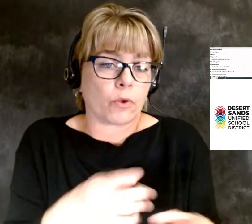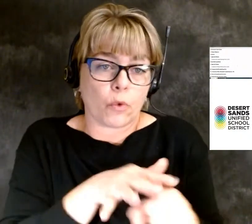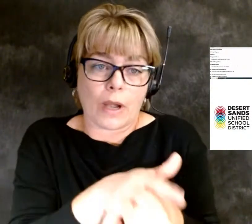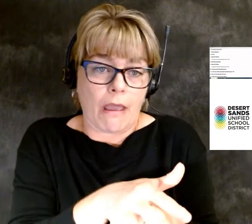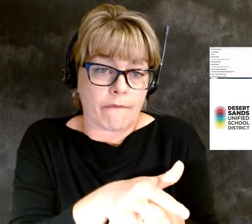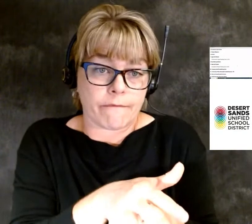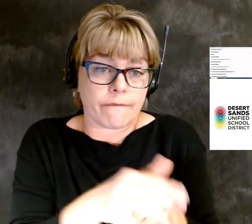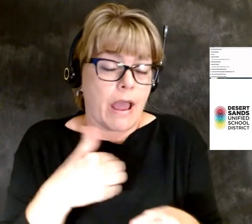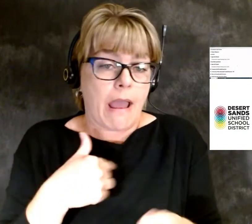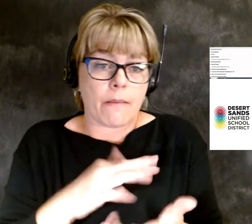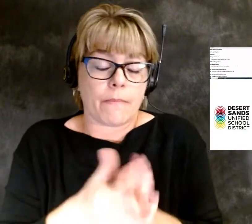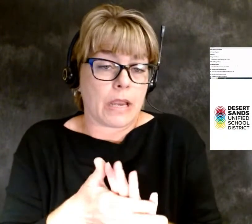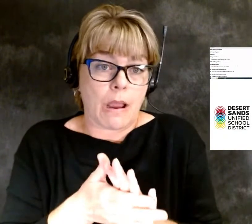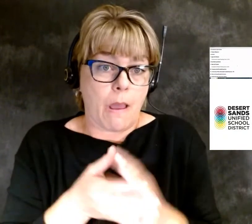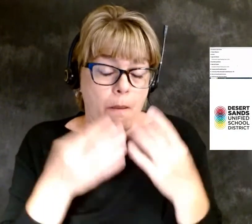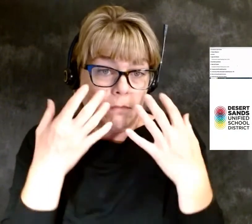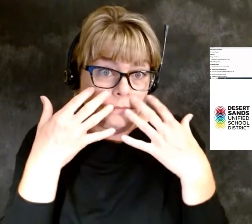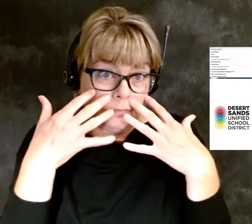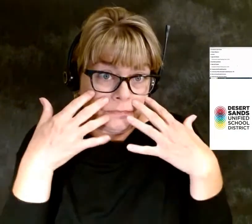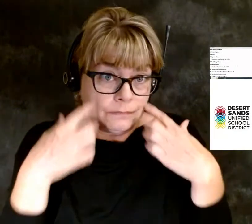Thank you.